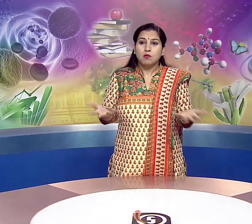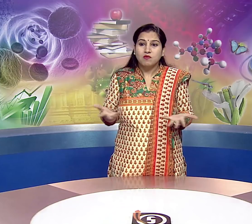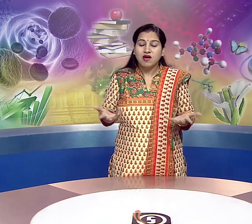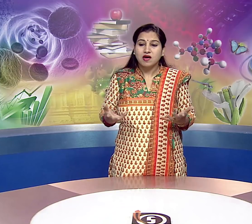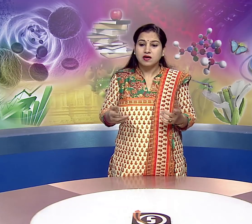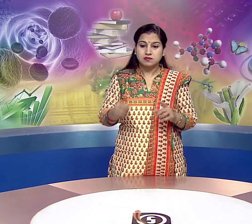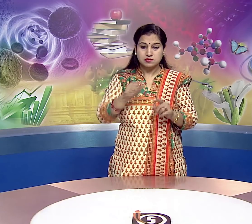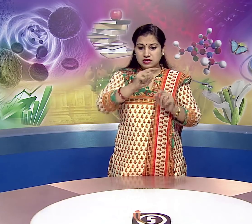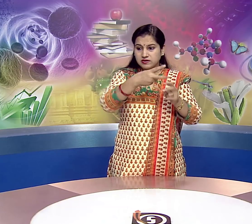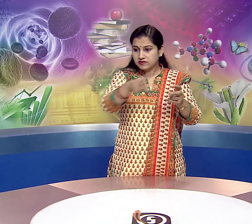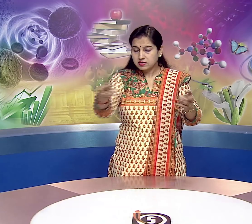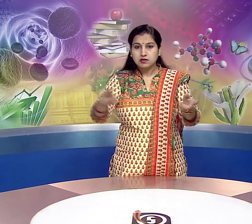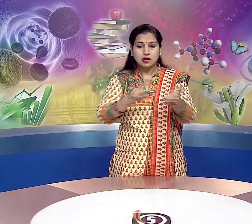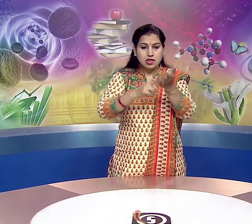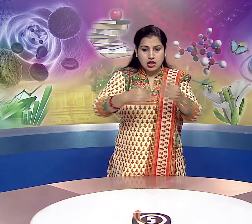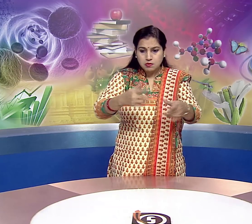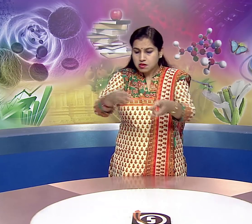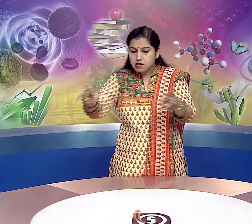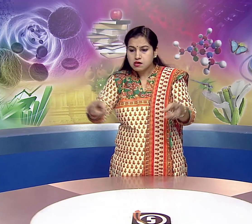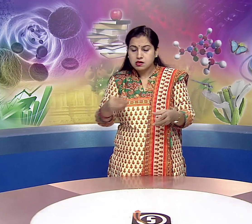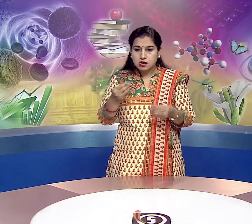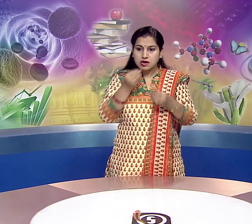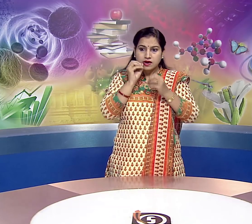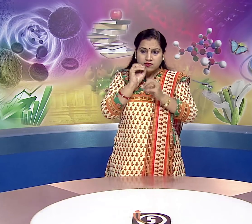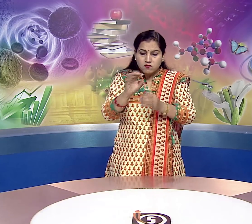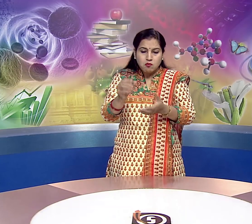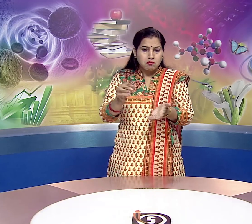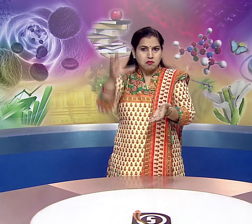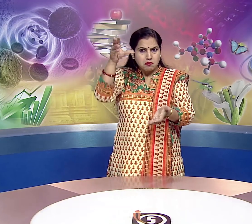informed about animal behavior.